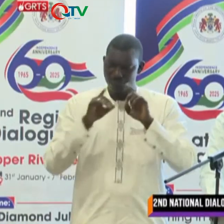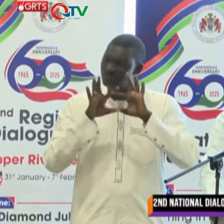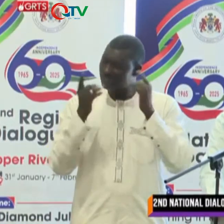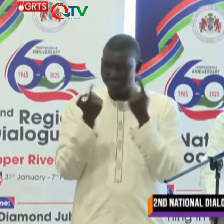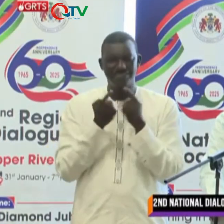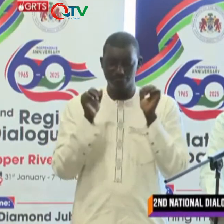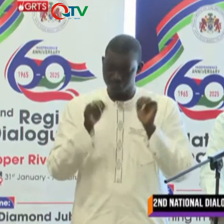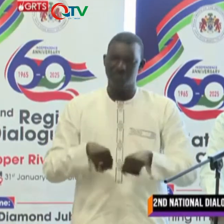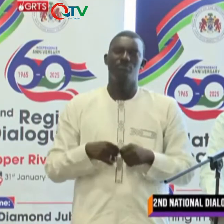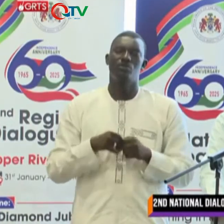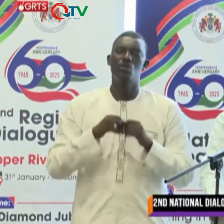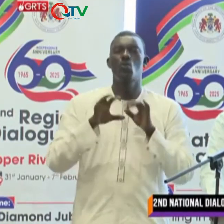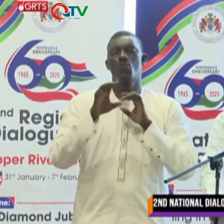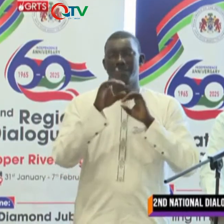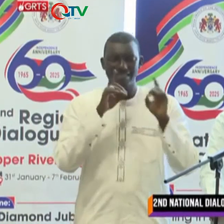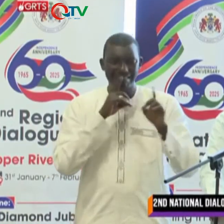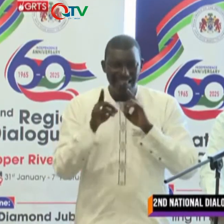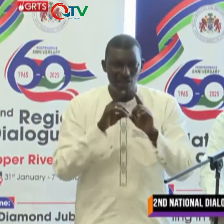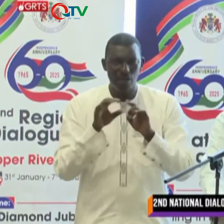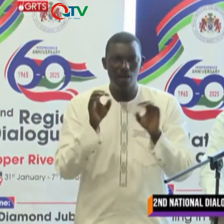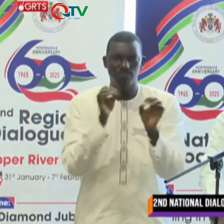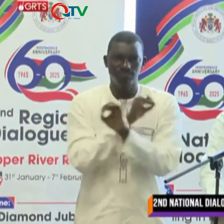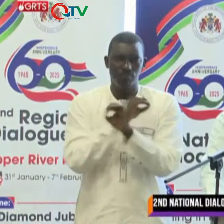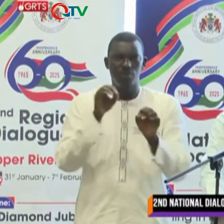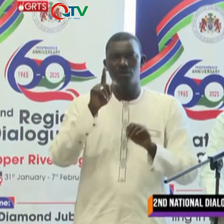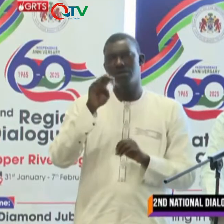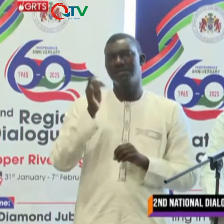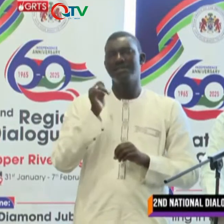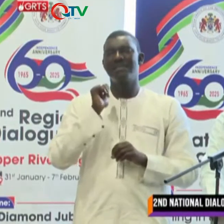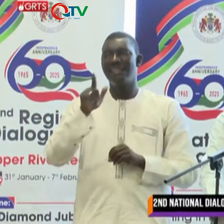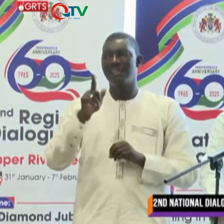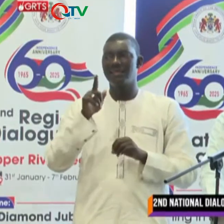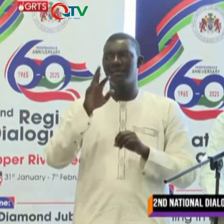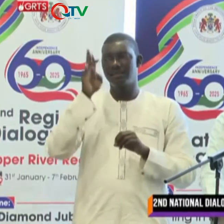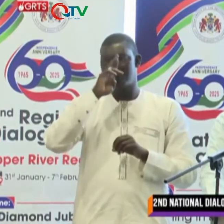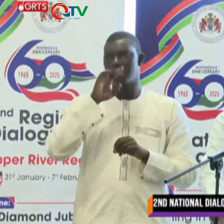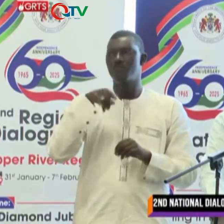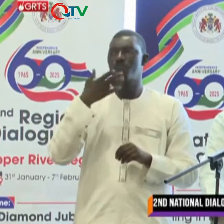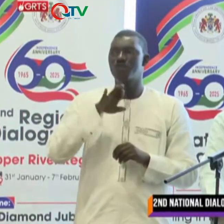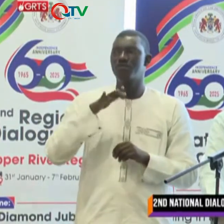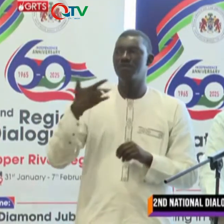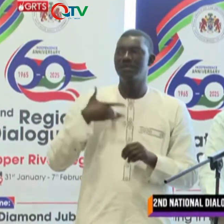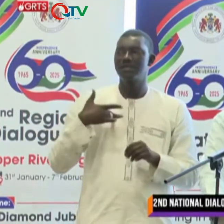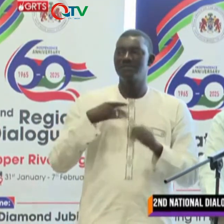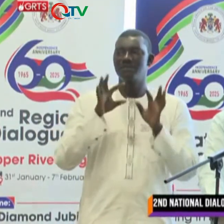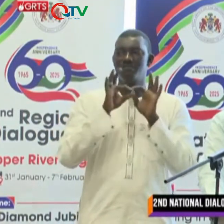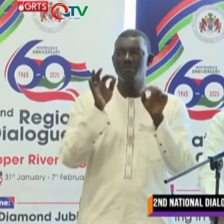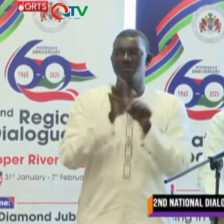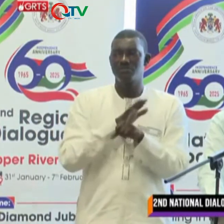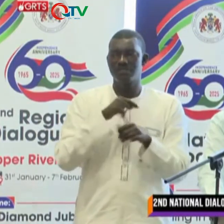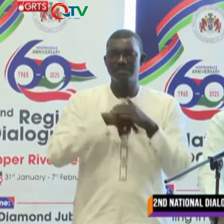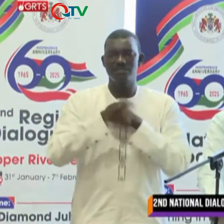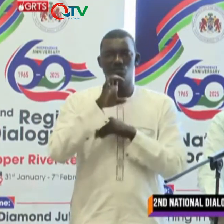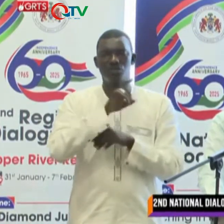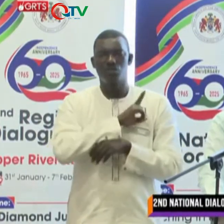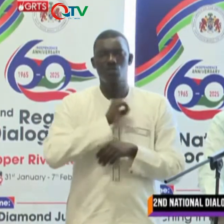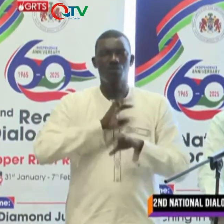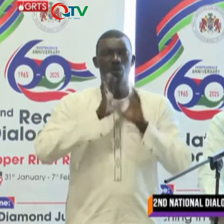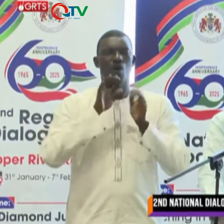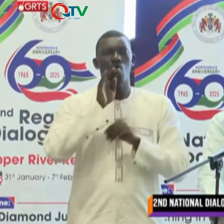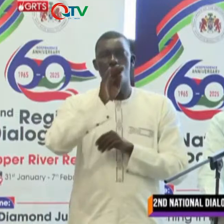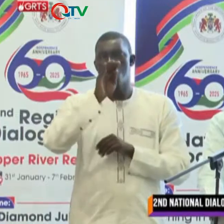from dialoguing, and no legal reason stopping us from living peacefully in the country we all call